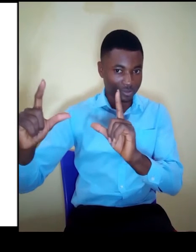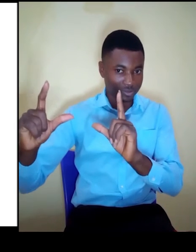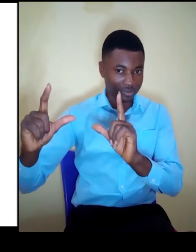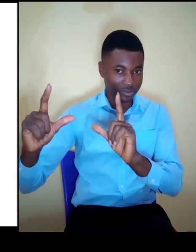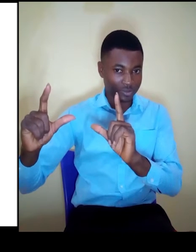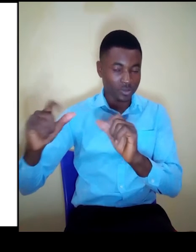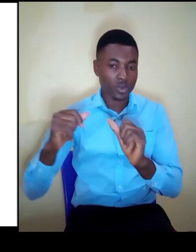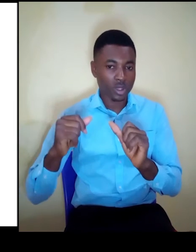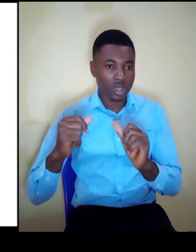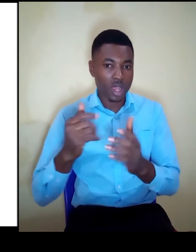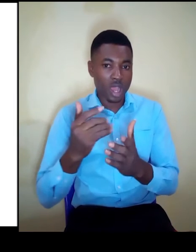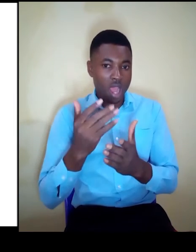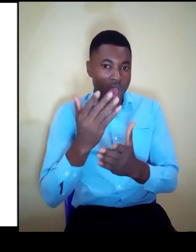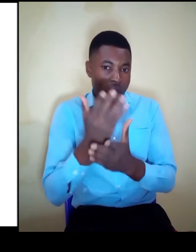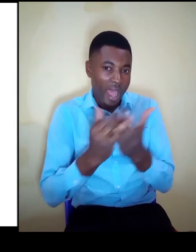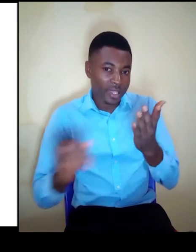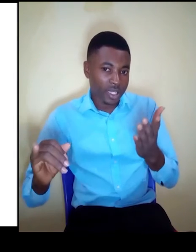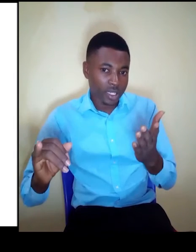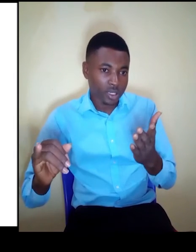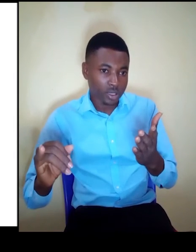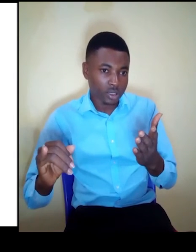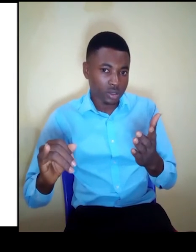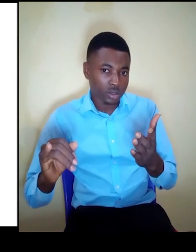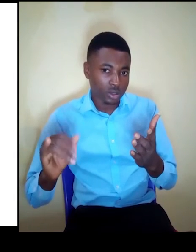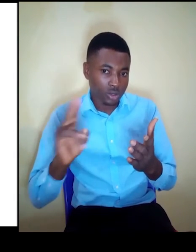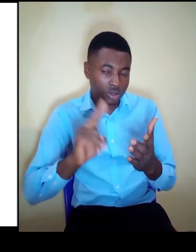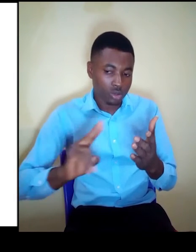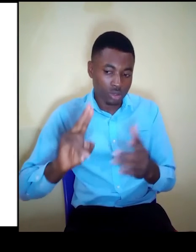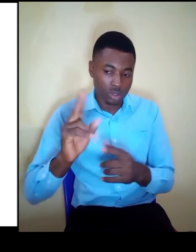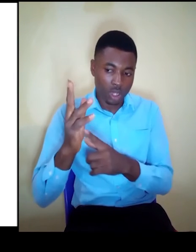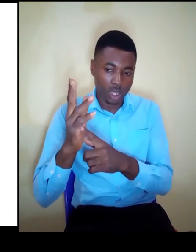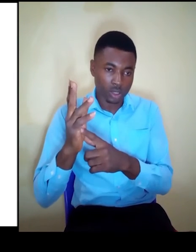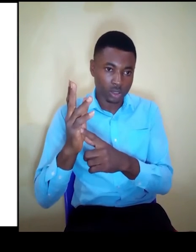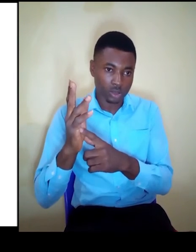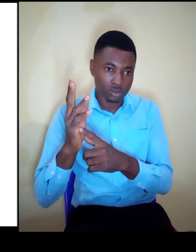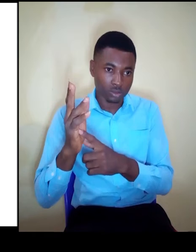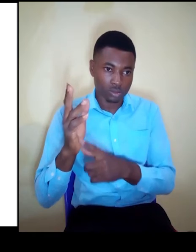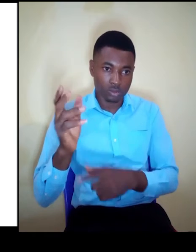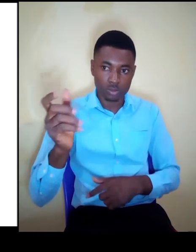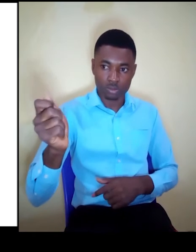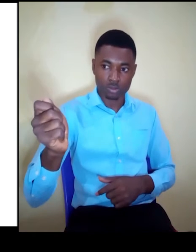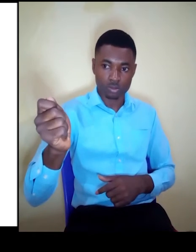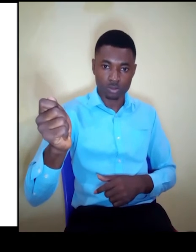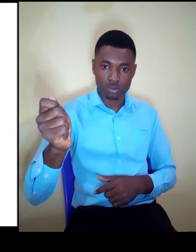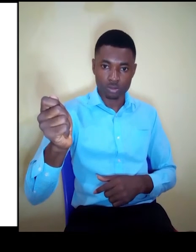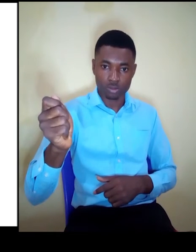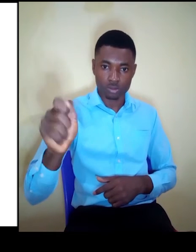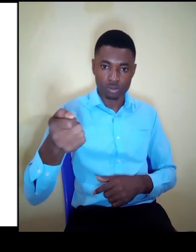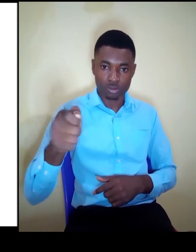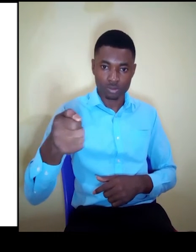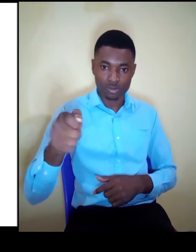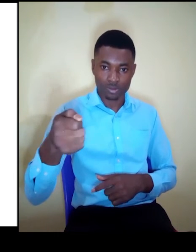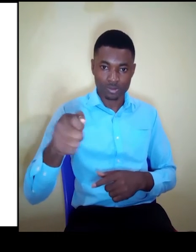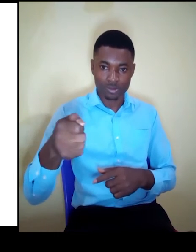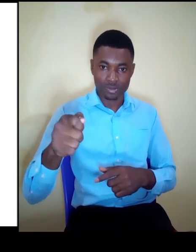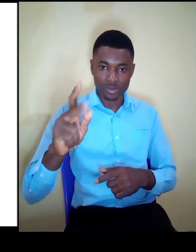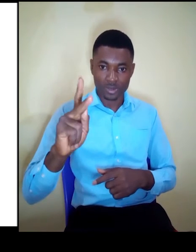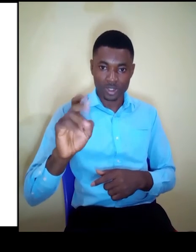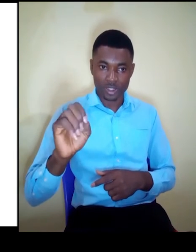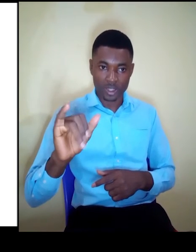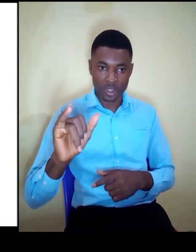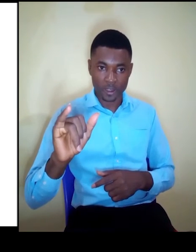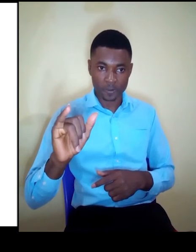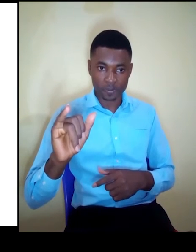human hand and holding or grasping an object. So you could see the signer signing key. Instrument, the hand